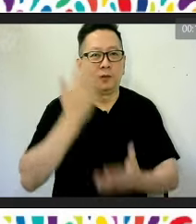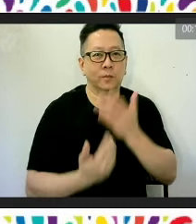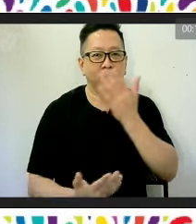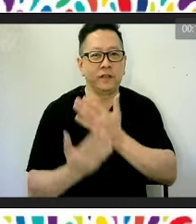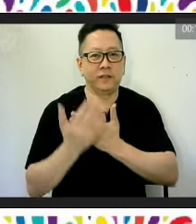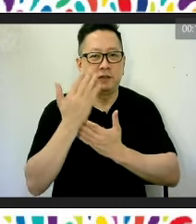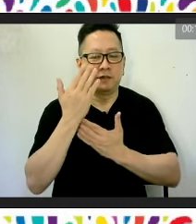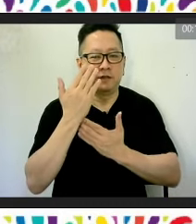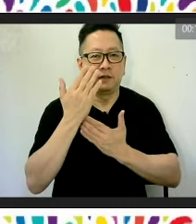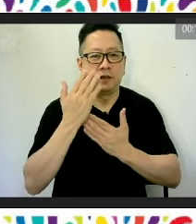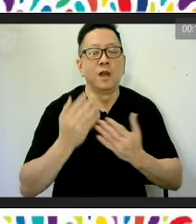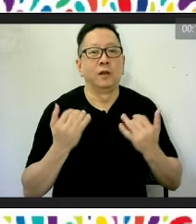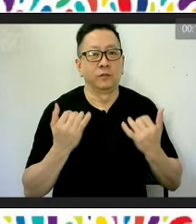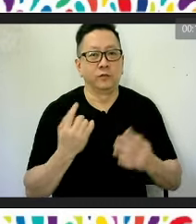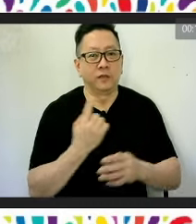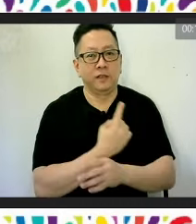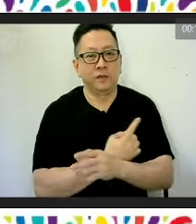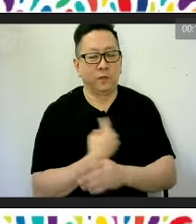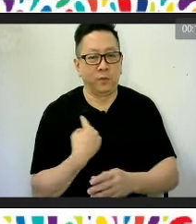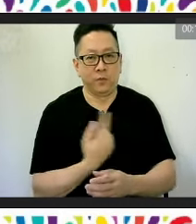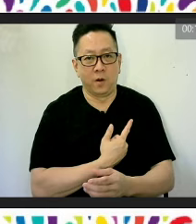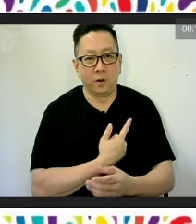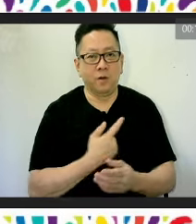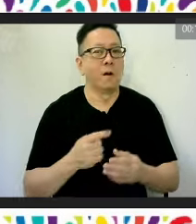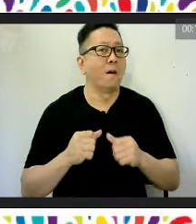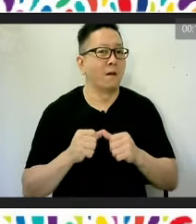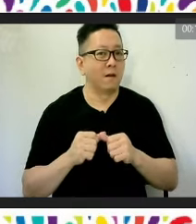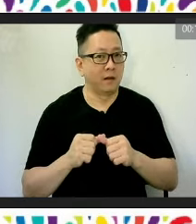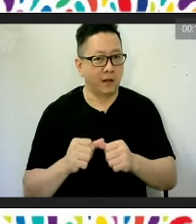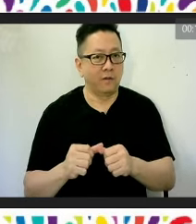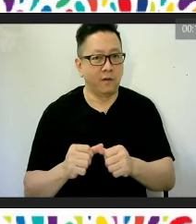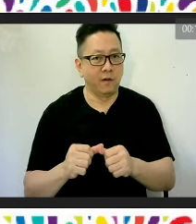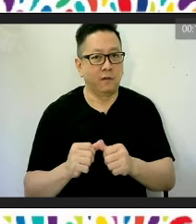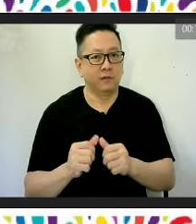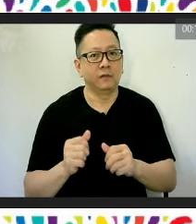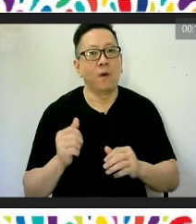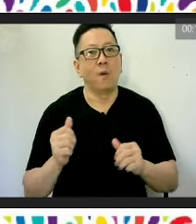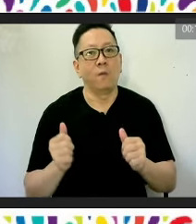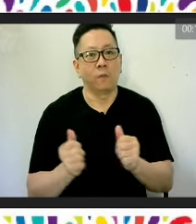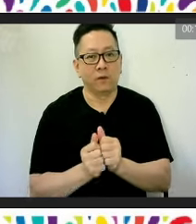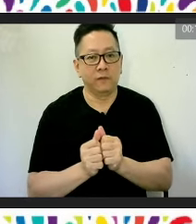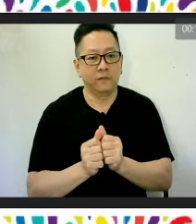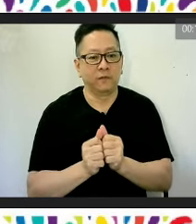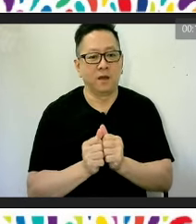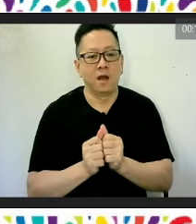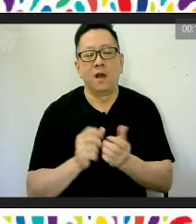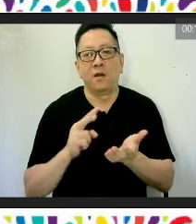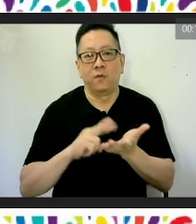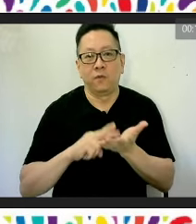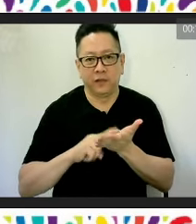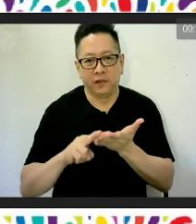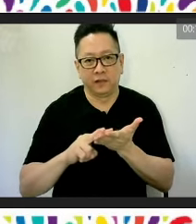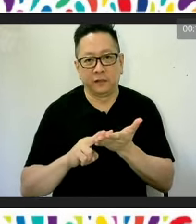Hi, good morning. Today we will carry on with